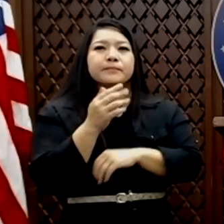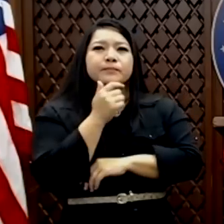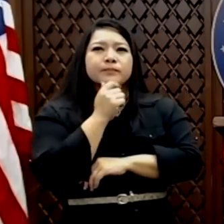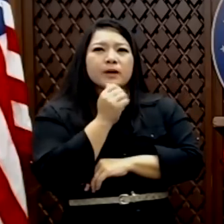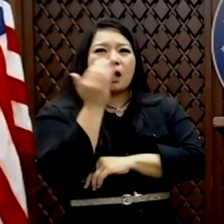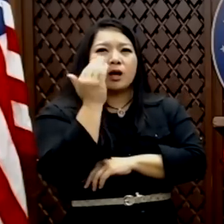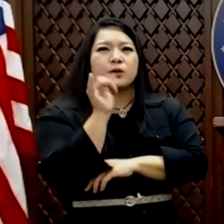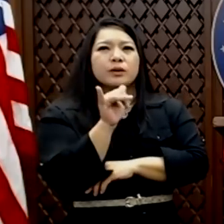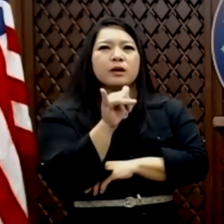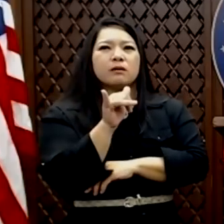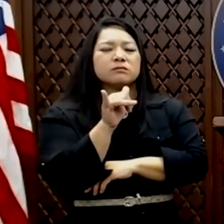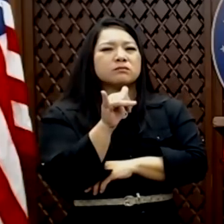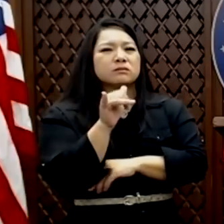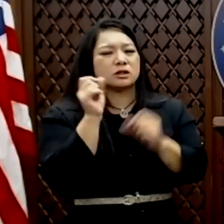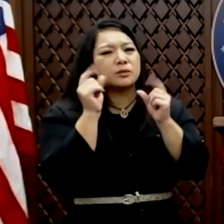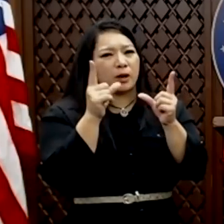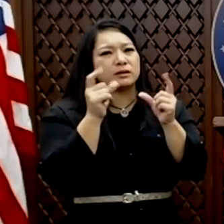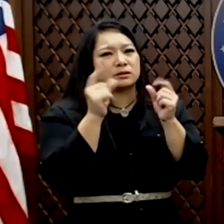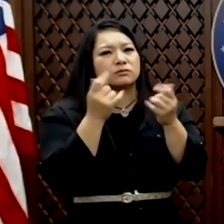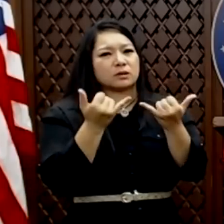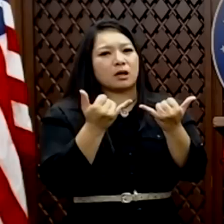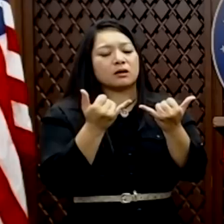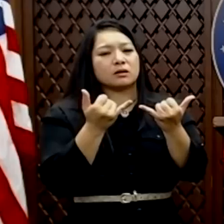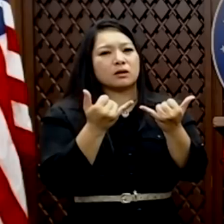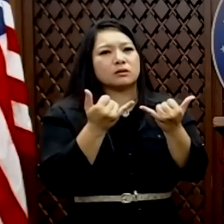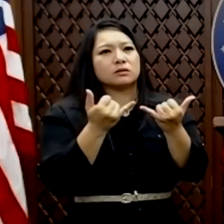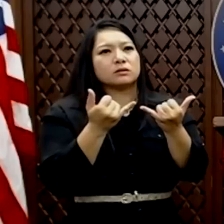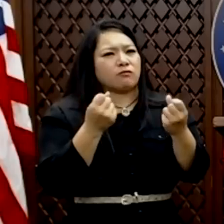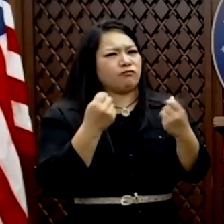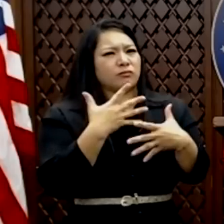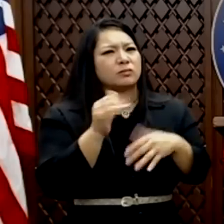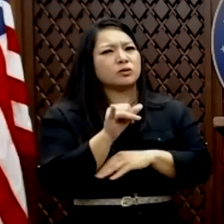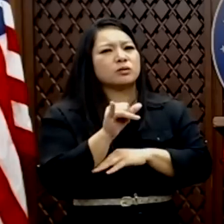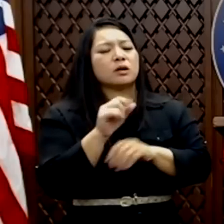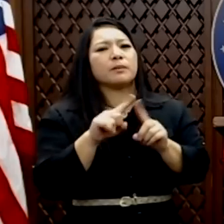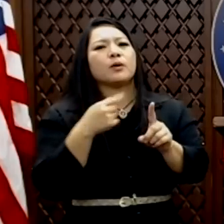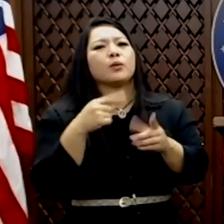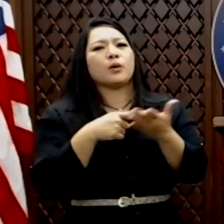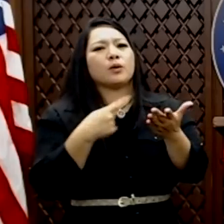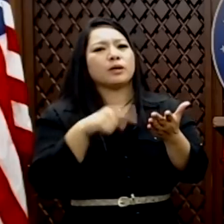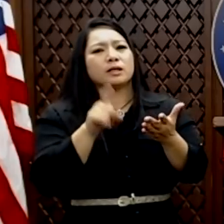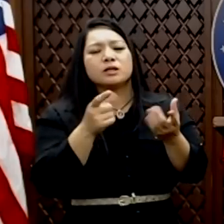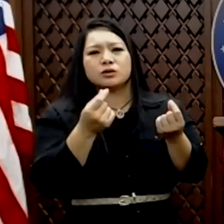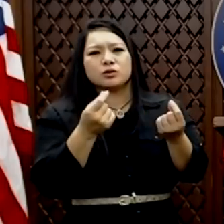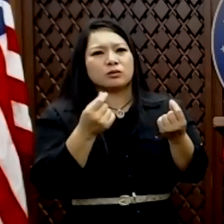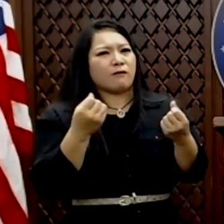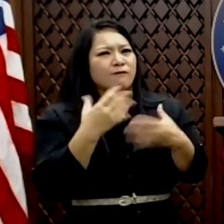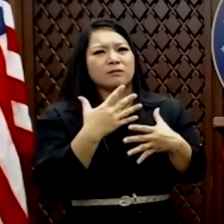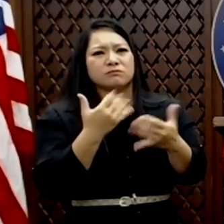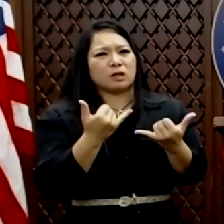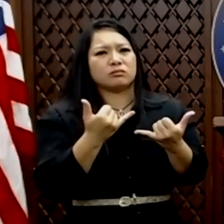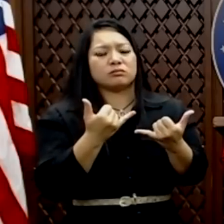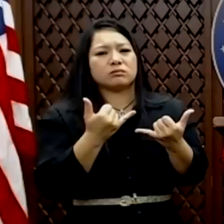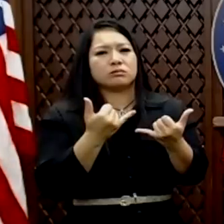I know it's an alarming situation, and what we need to do in an alarming situation is